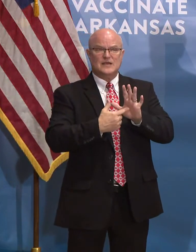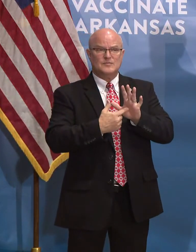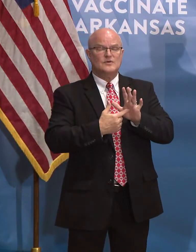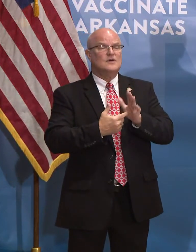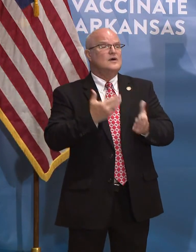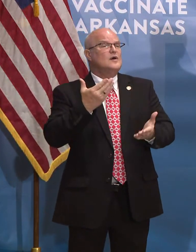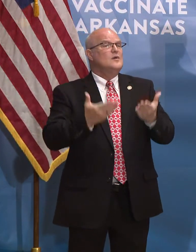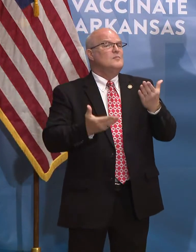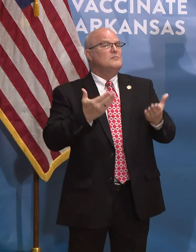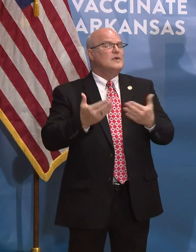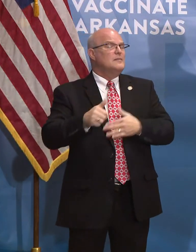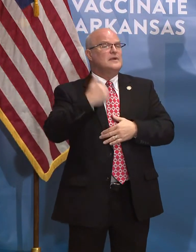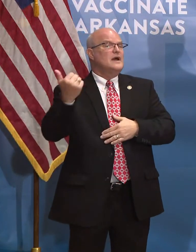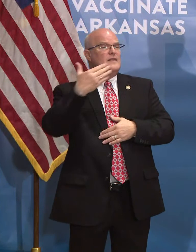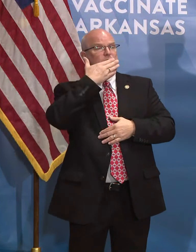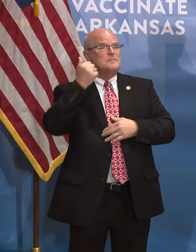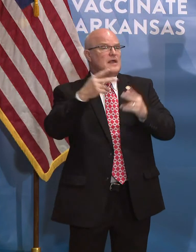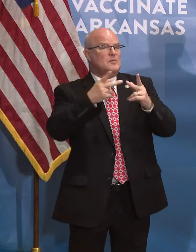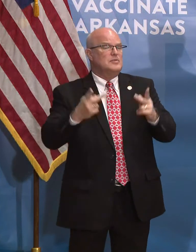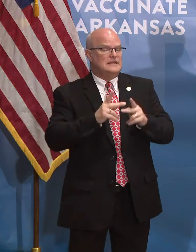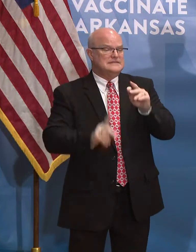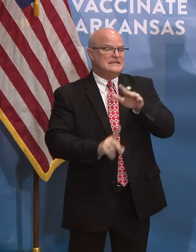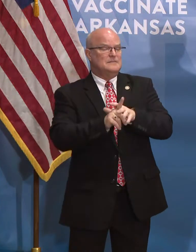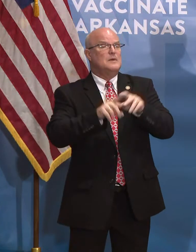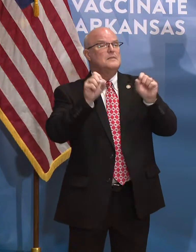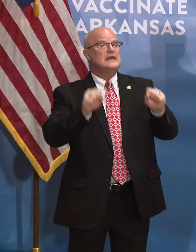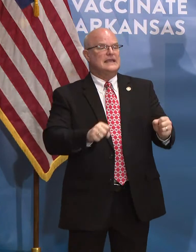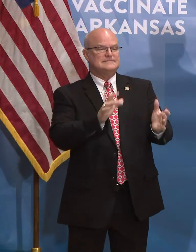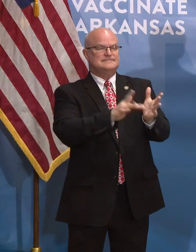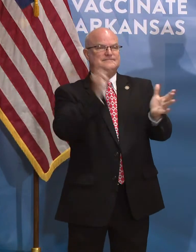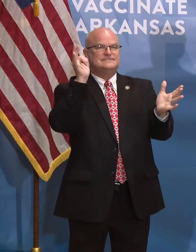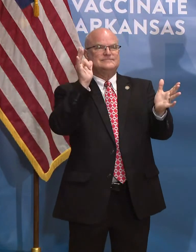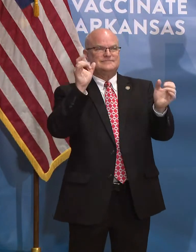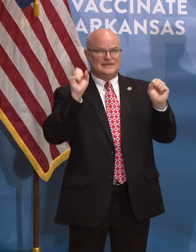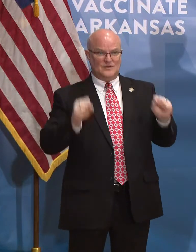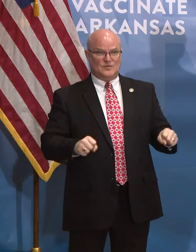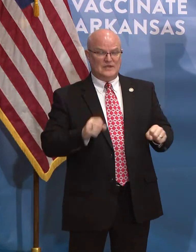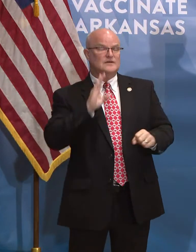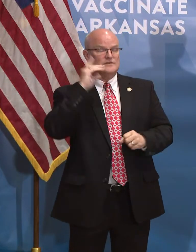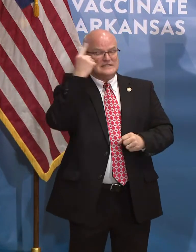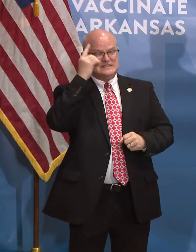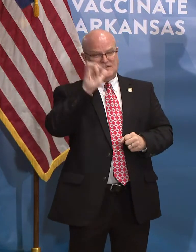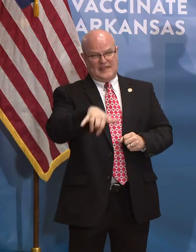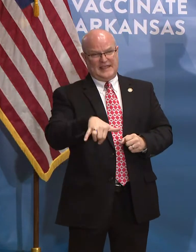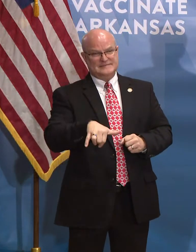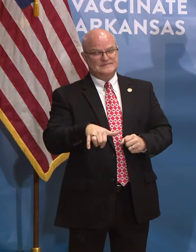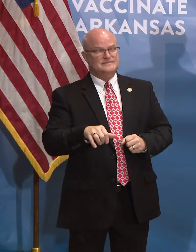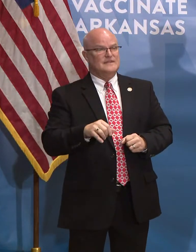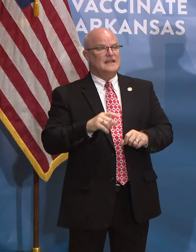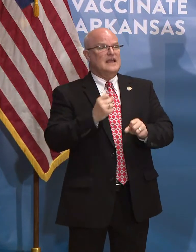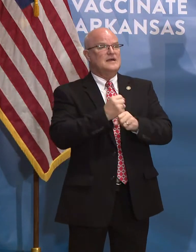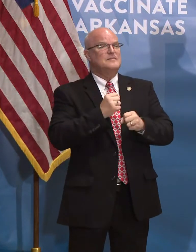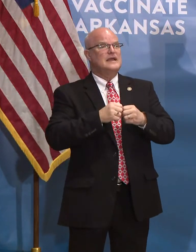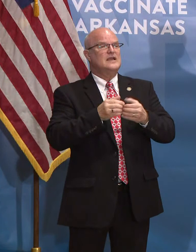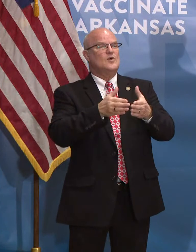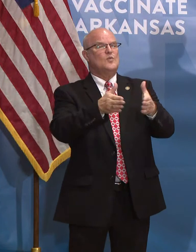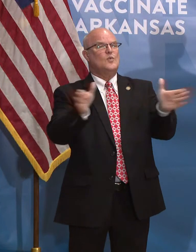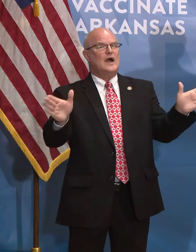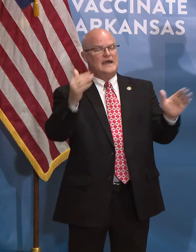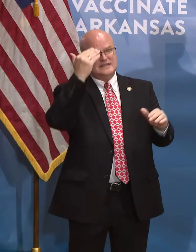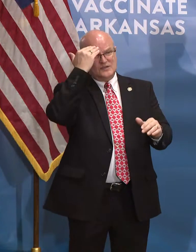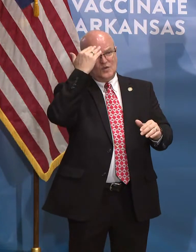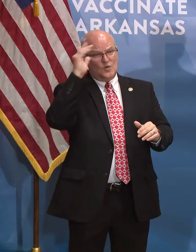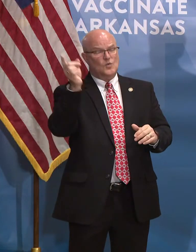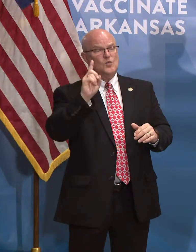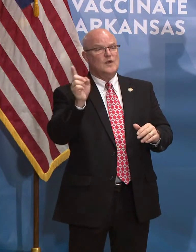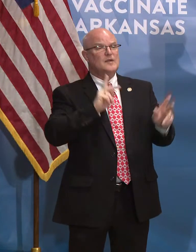There might be better venues that will come up that can be utilized, and we'll certainly take that into consideration and make that widely known as to